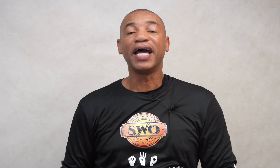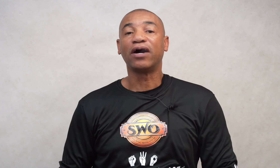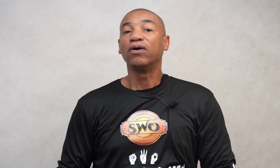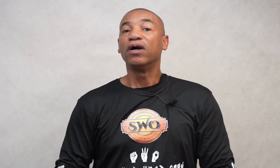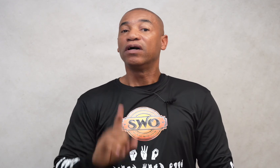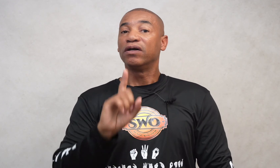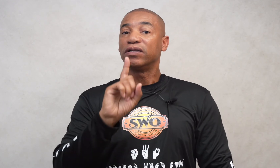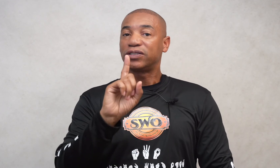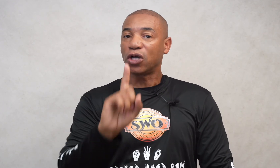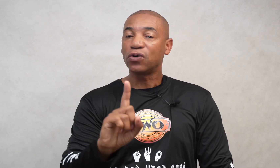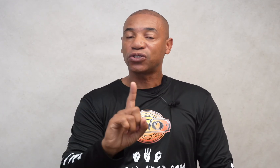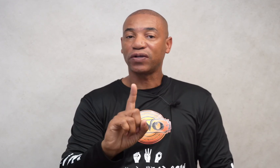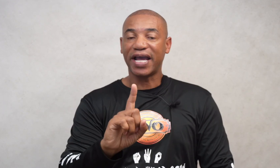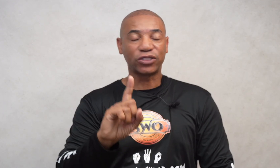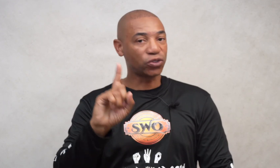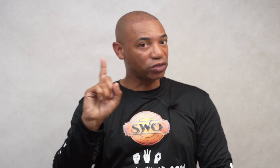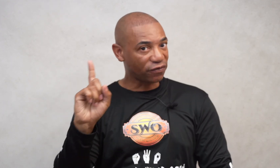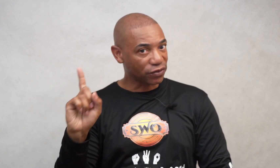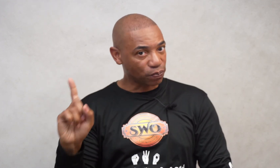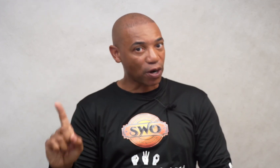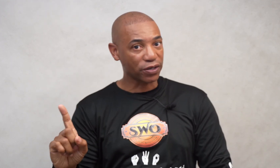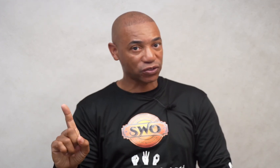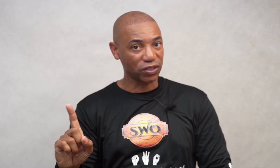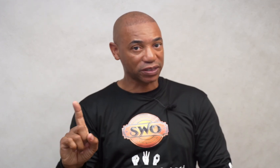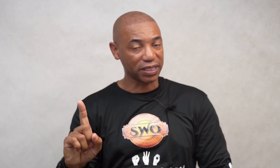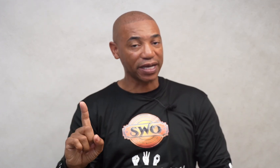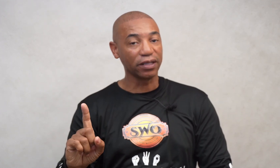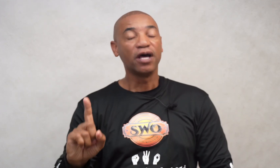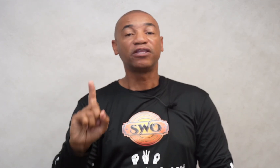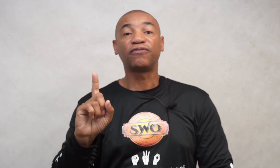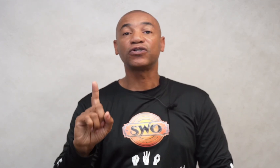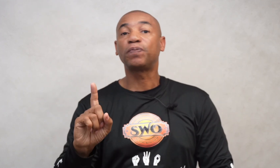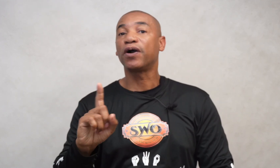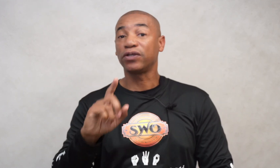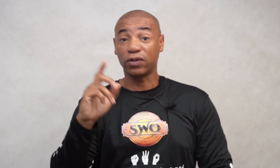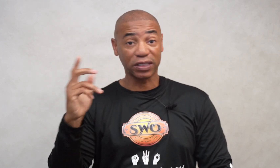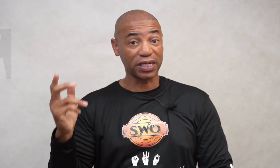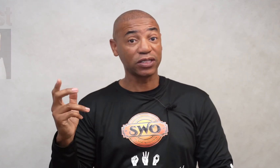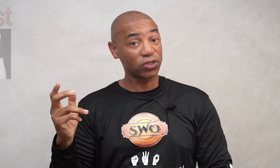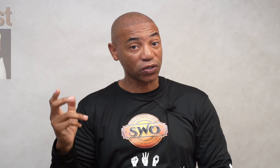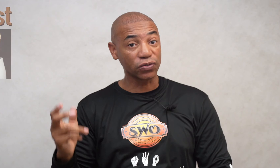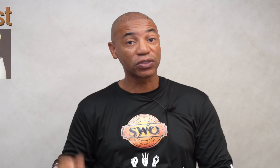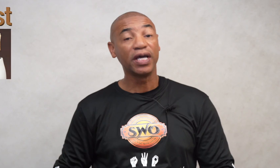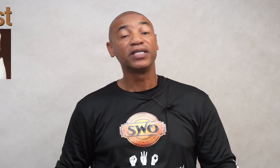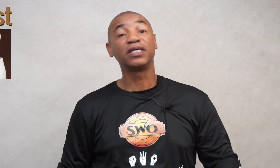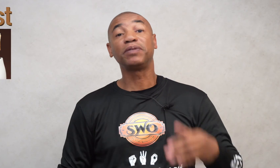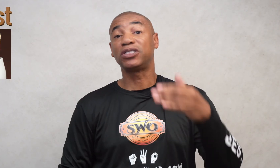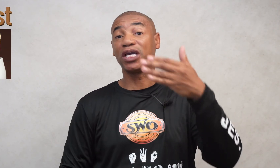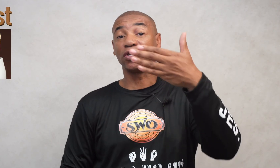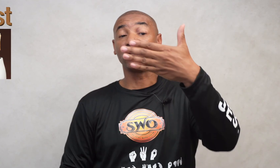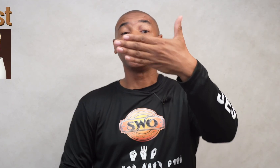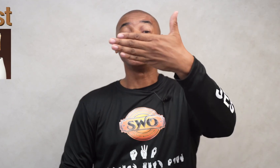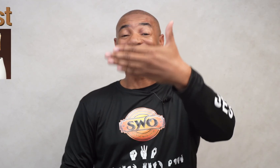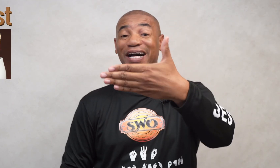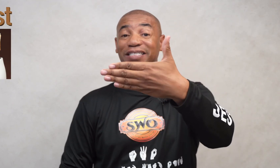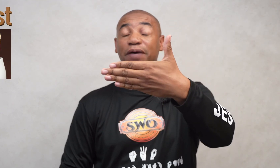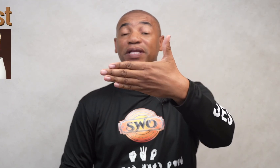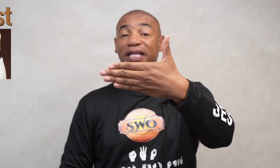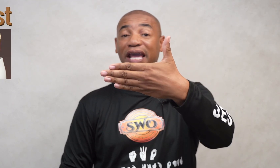Now, toaster has 2 different parts to the sign. The first part you're going to sign is toast. Simply take your non-dominant hand,